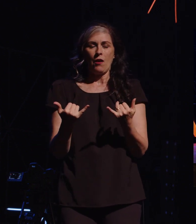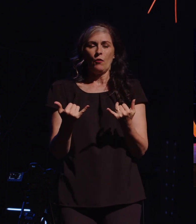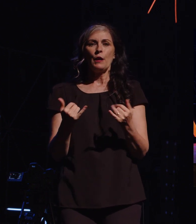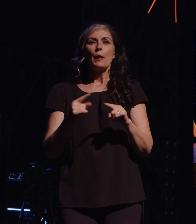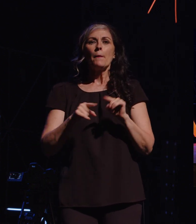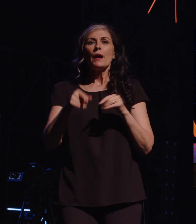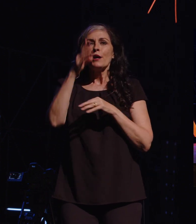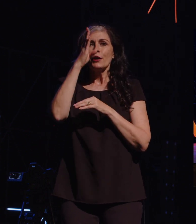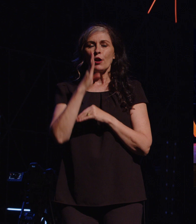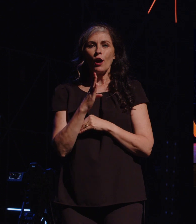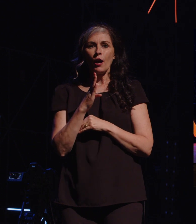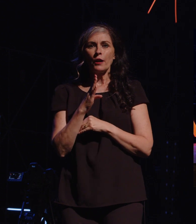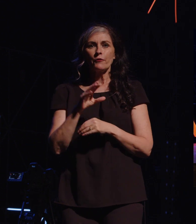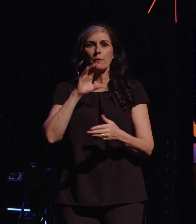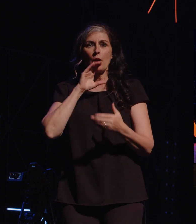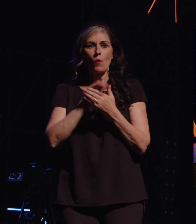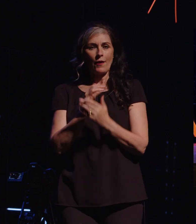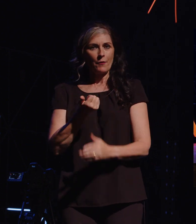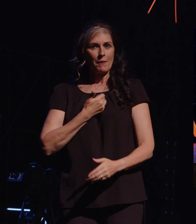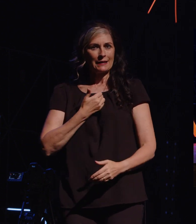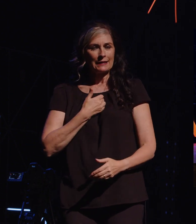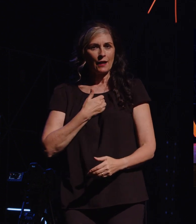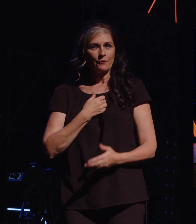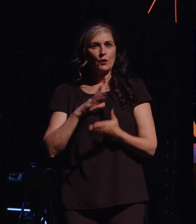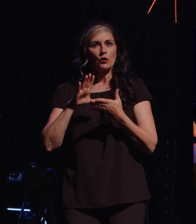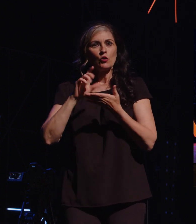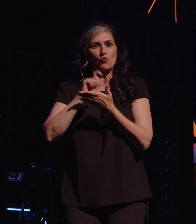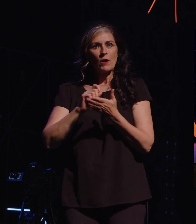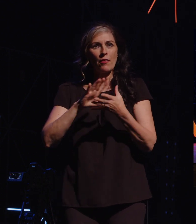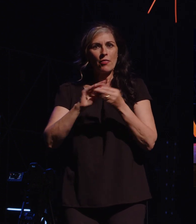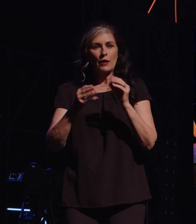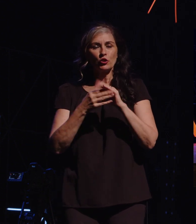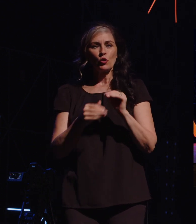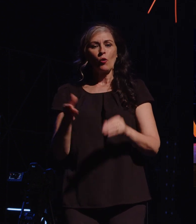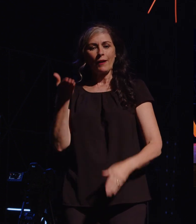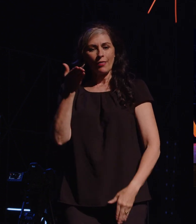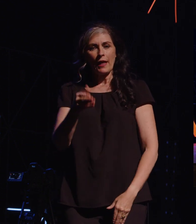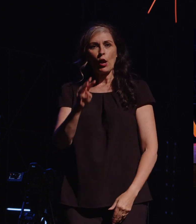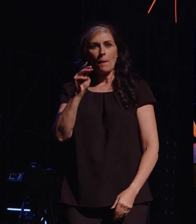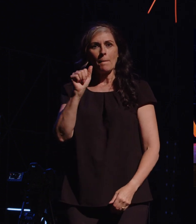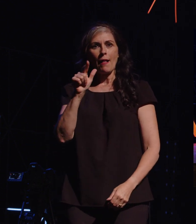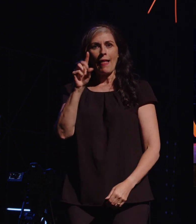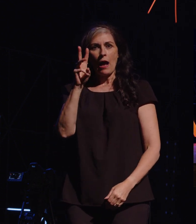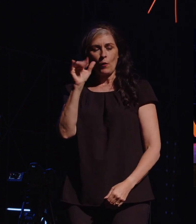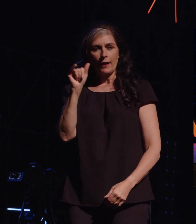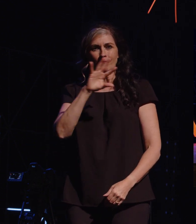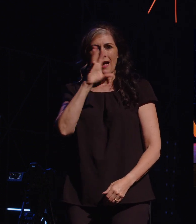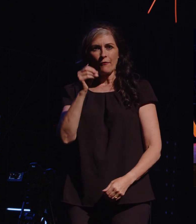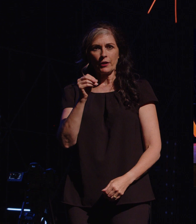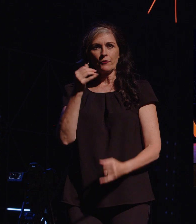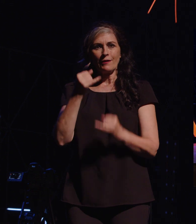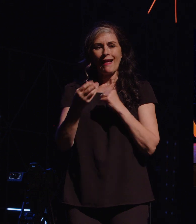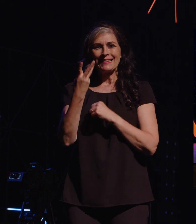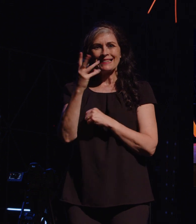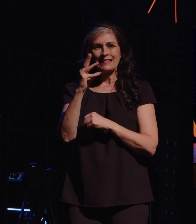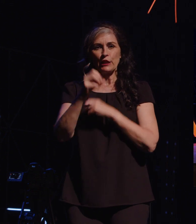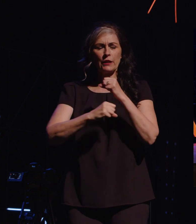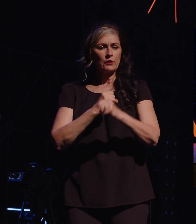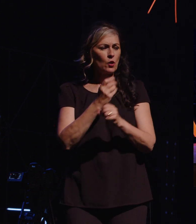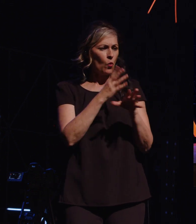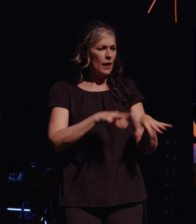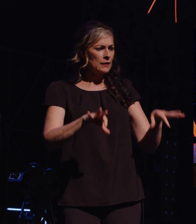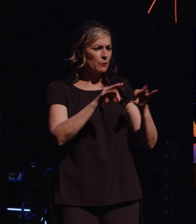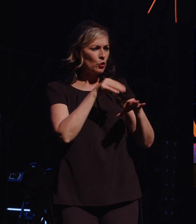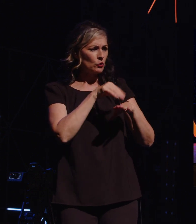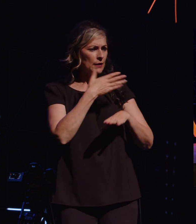has, for Becca and me, written that story in Malawi for the last 16 years. Kellen, why is it important for the church to send out the